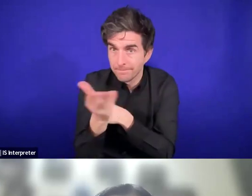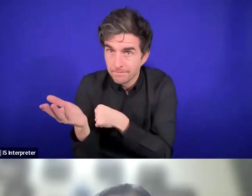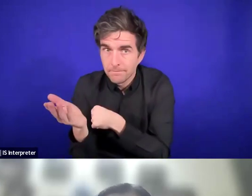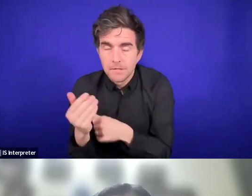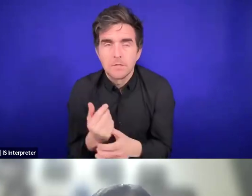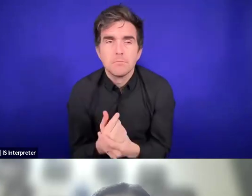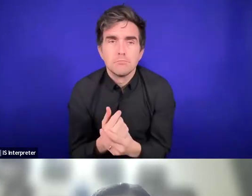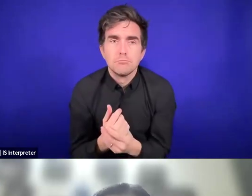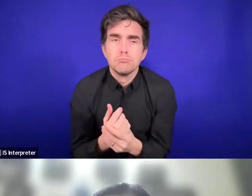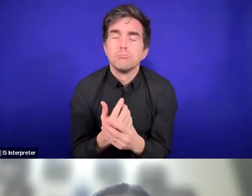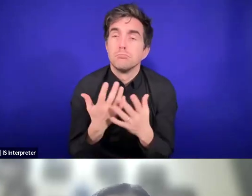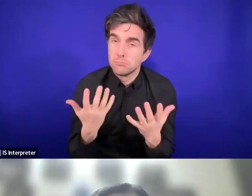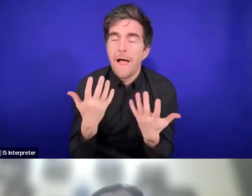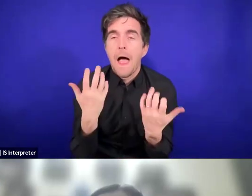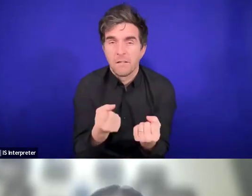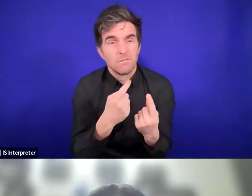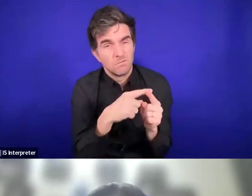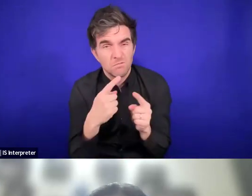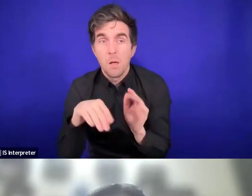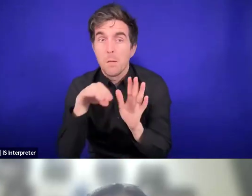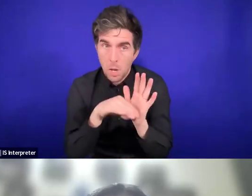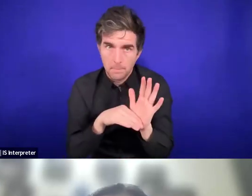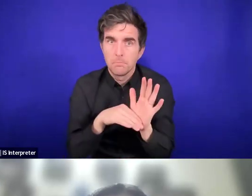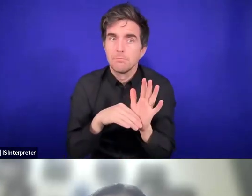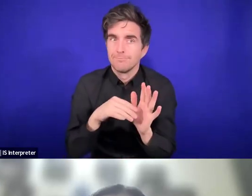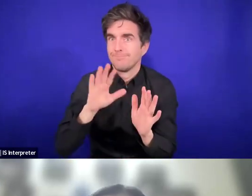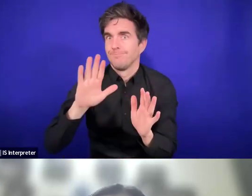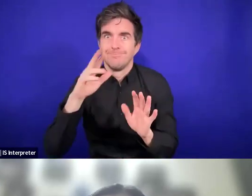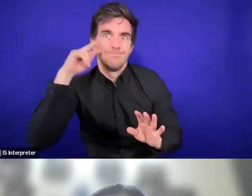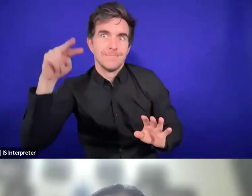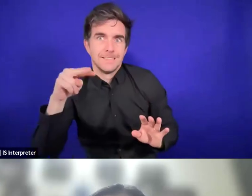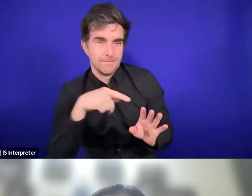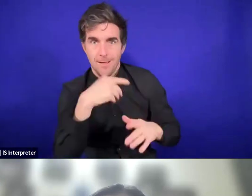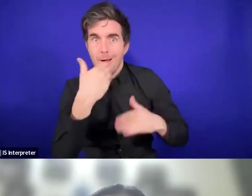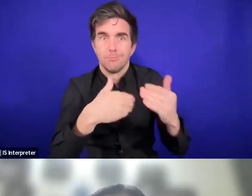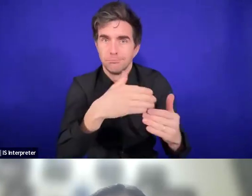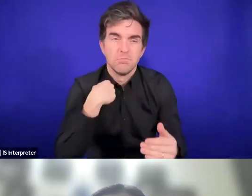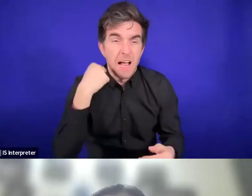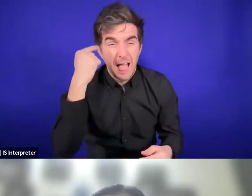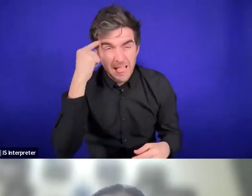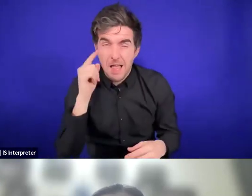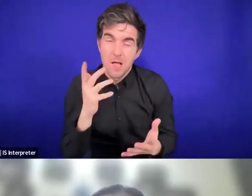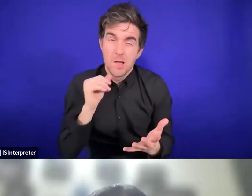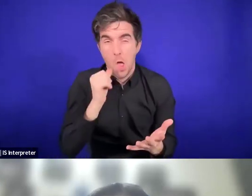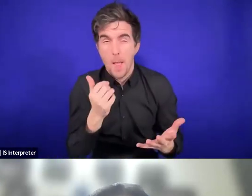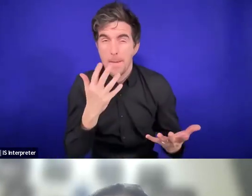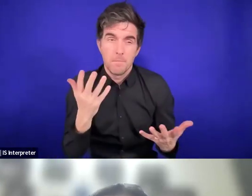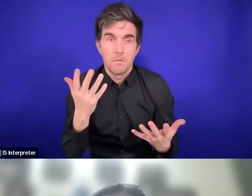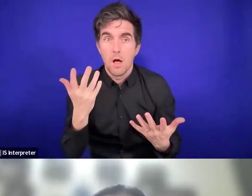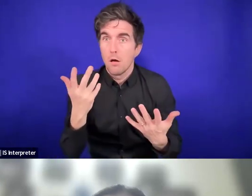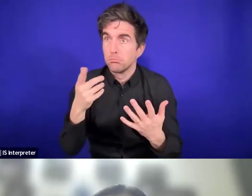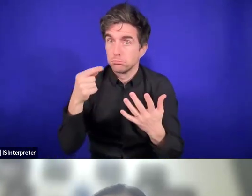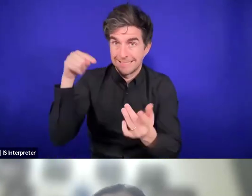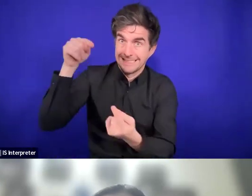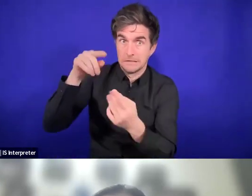universal application in the MG-NREGA Act, because the act is for everyone. And, you know, the real highlight is that how flexible it